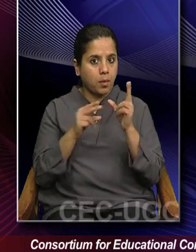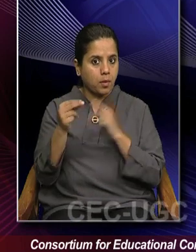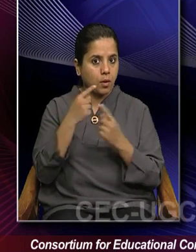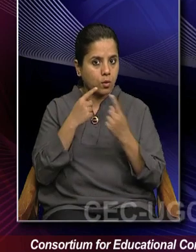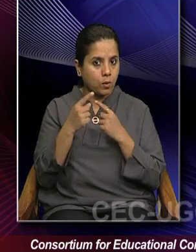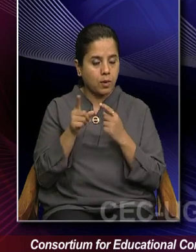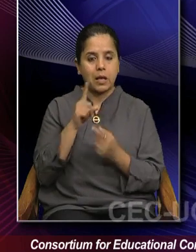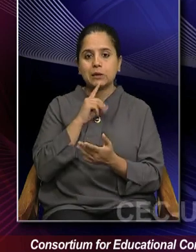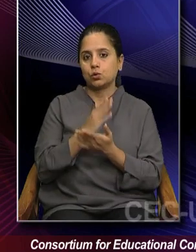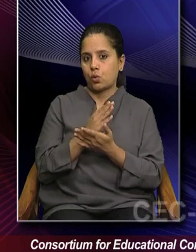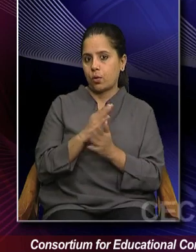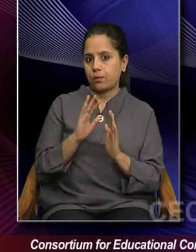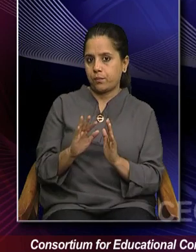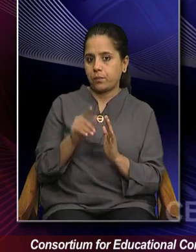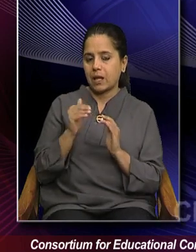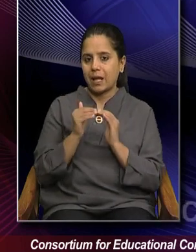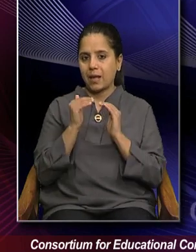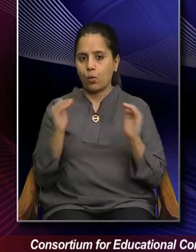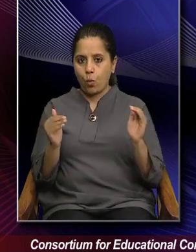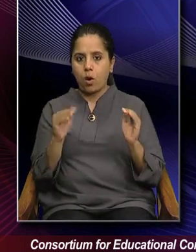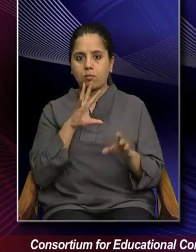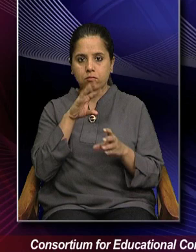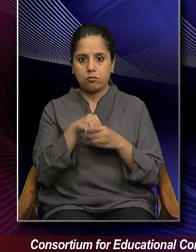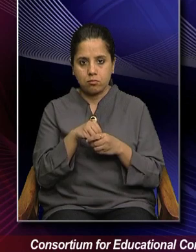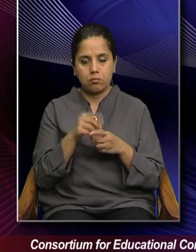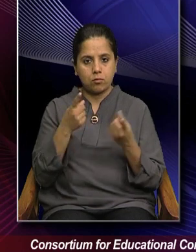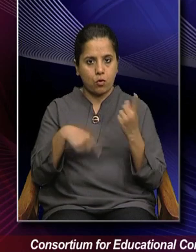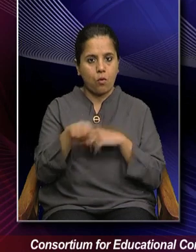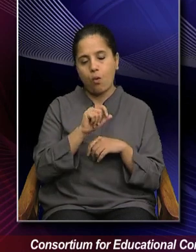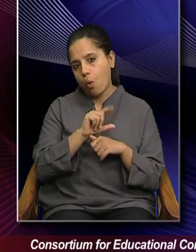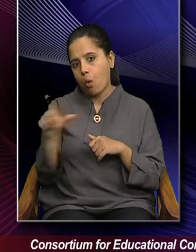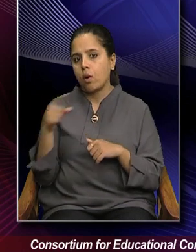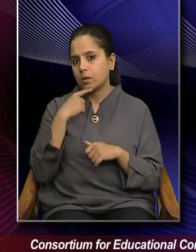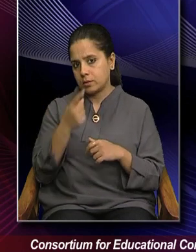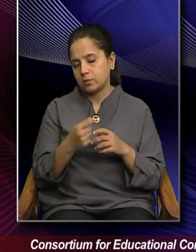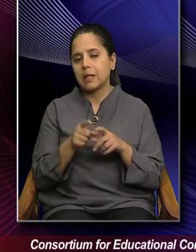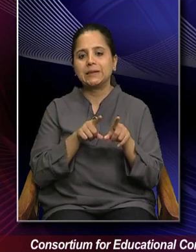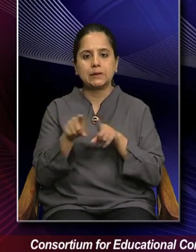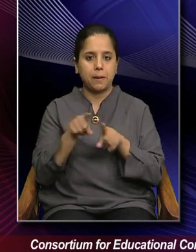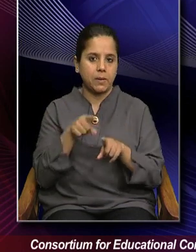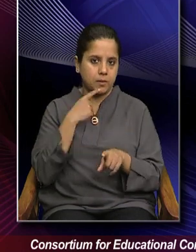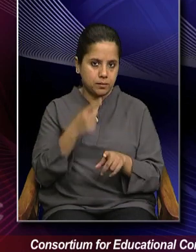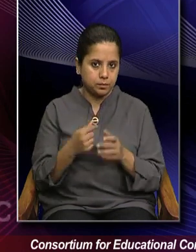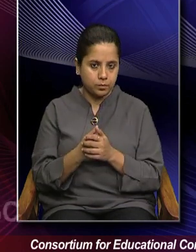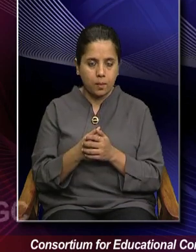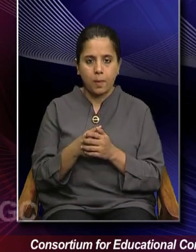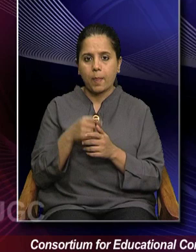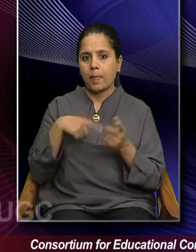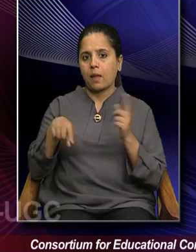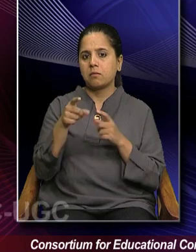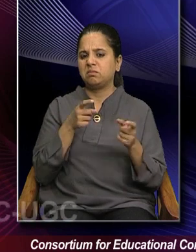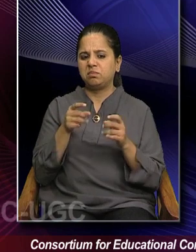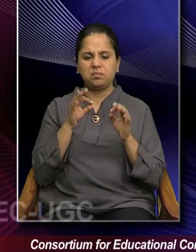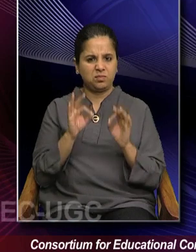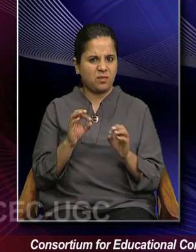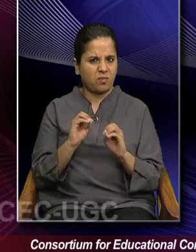and ensuring the equal participation of all. For example, a poorly